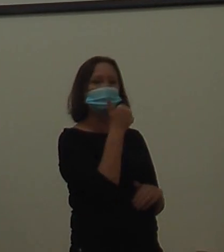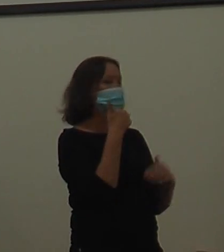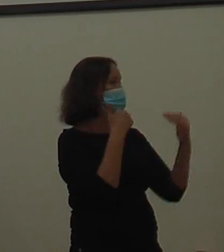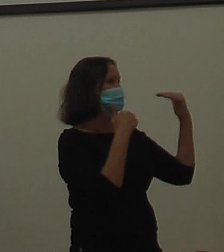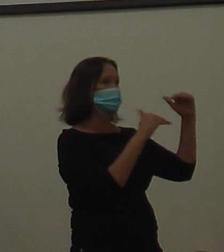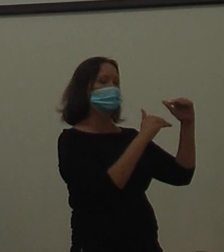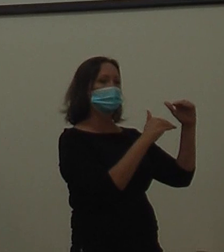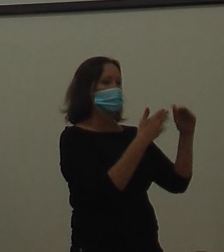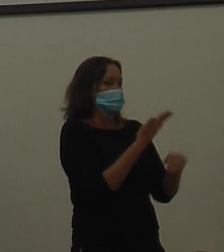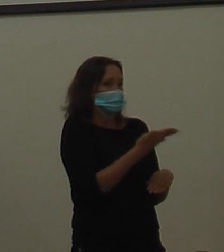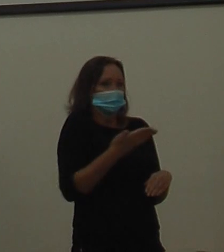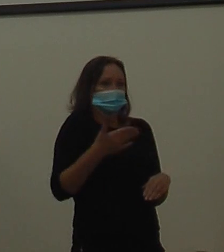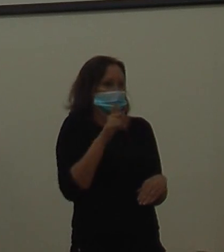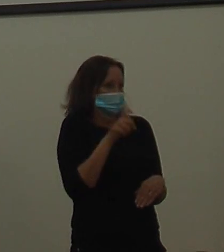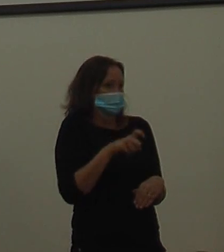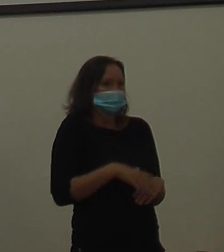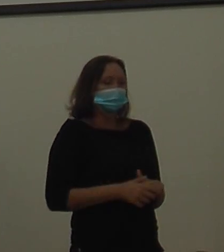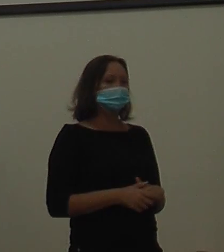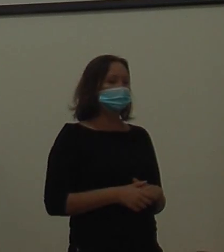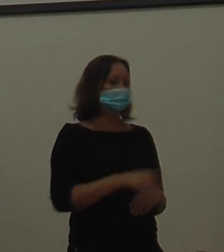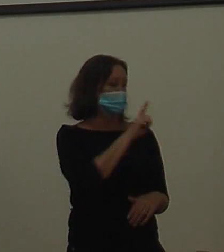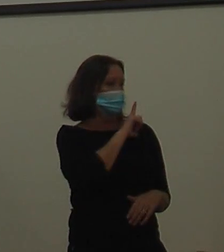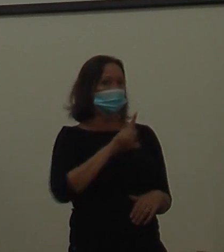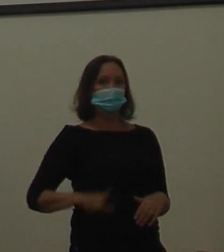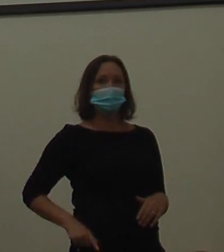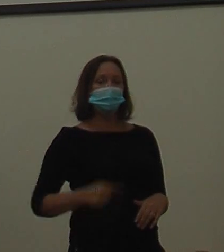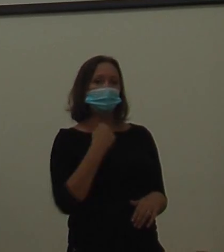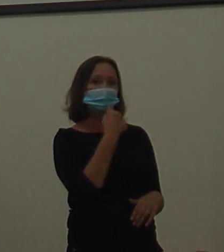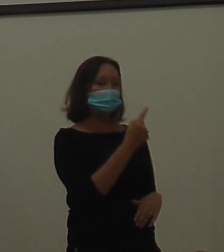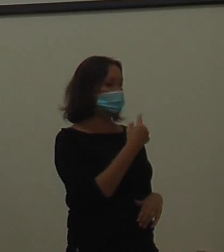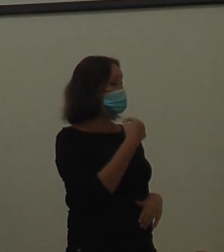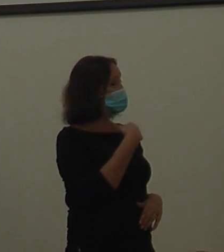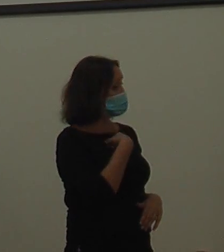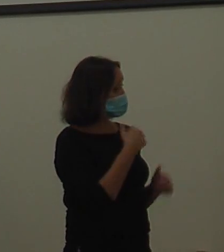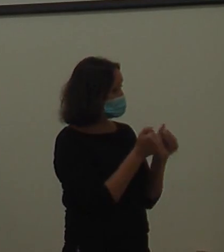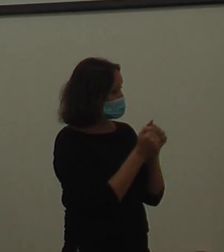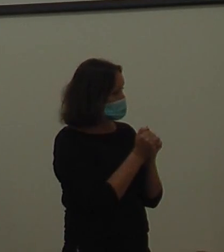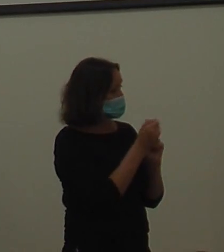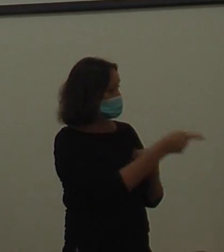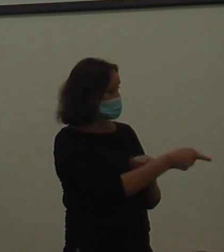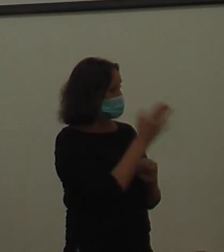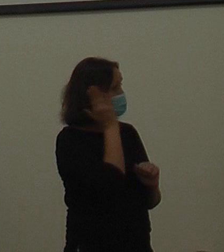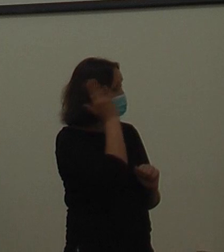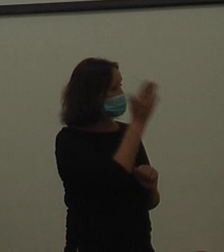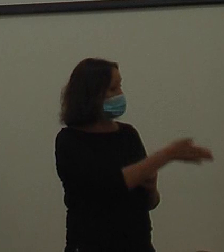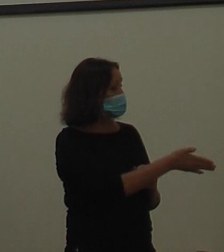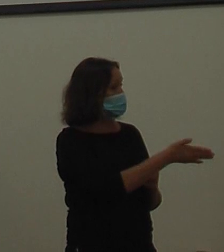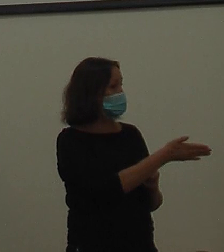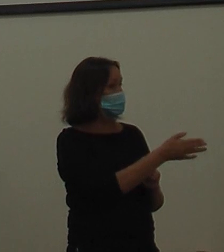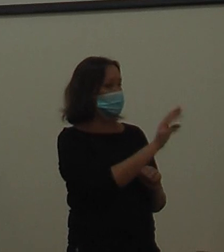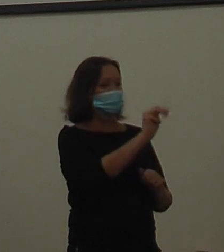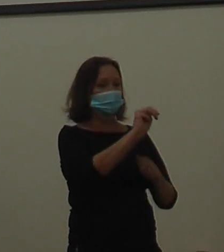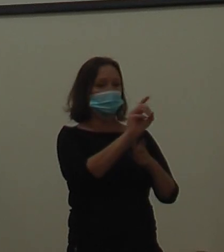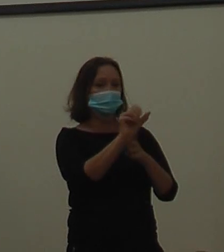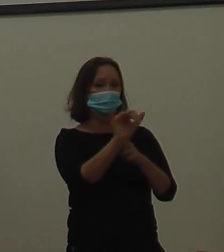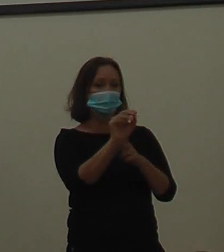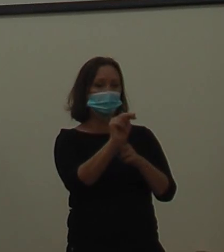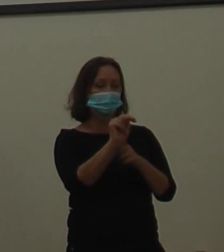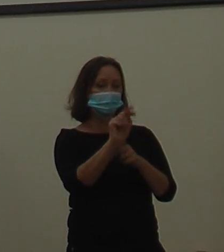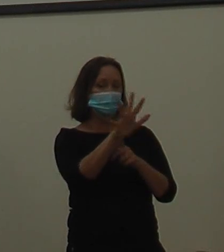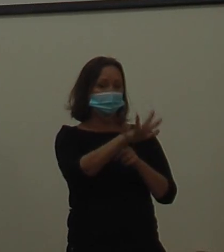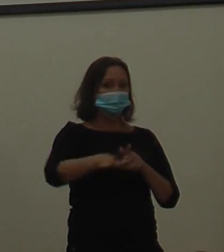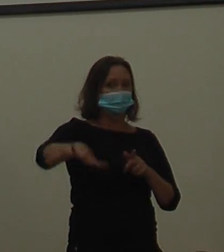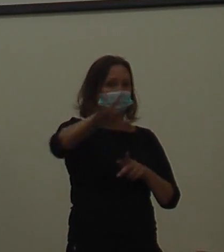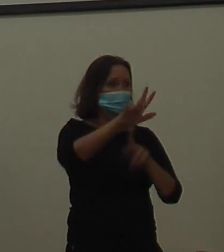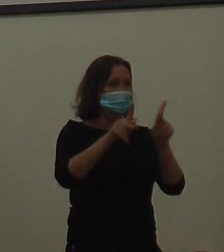verse 16, he says, "And the Lord said to him, 'But I will be with you, and ye shall strike the Midianites as one